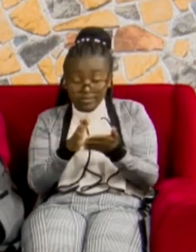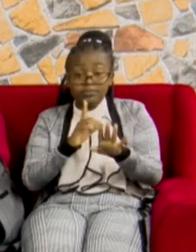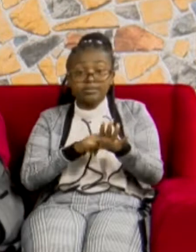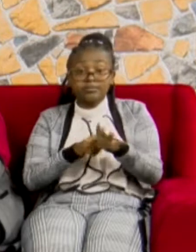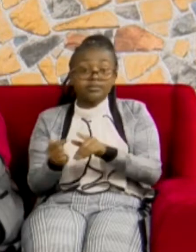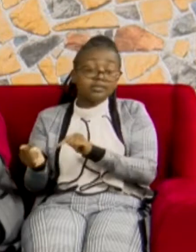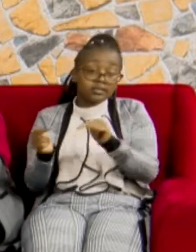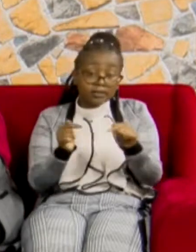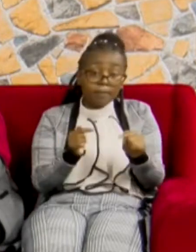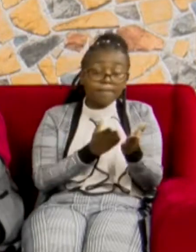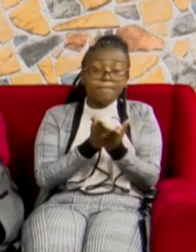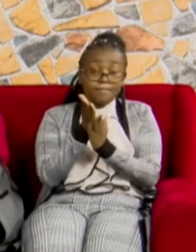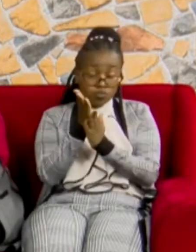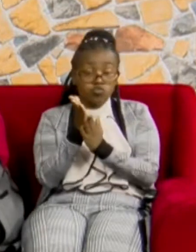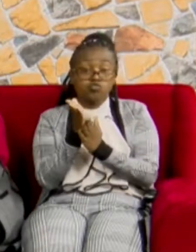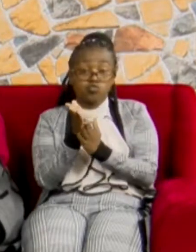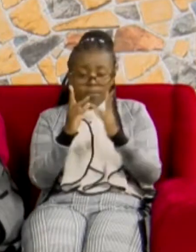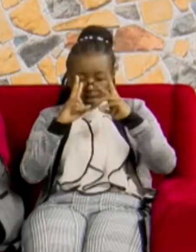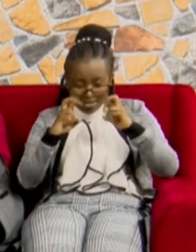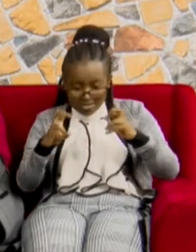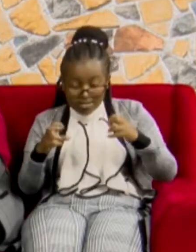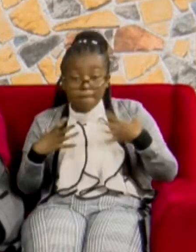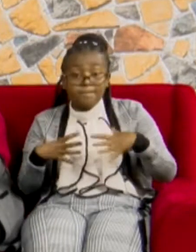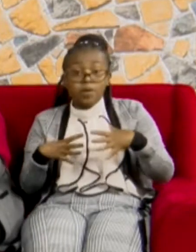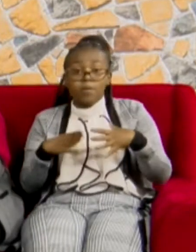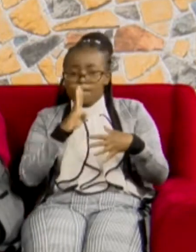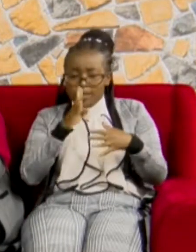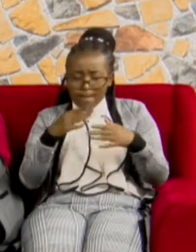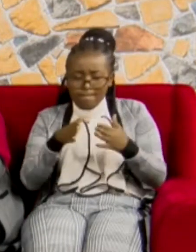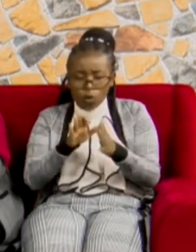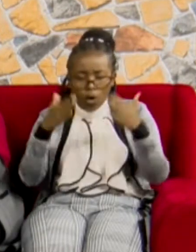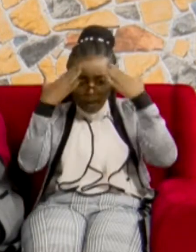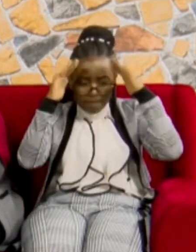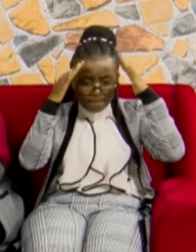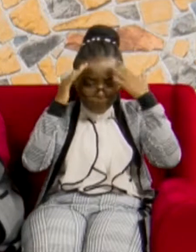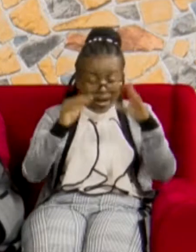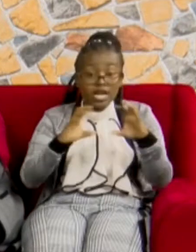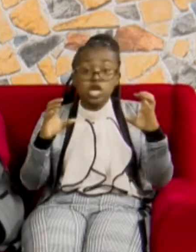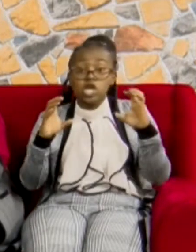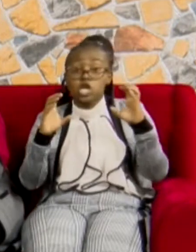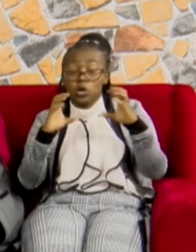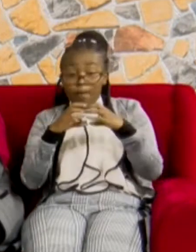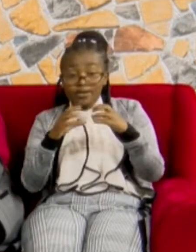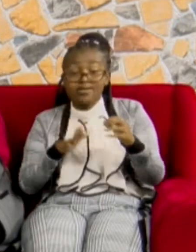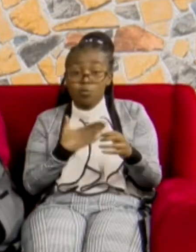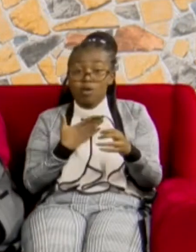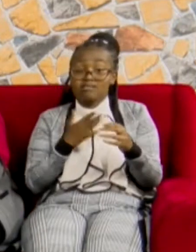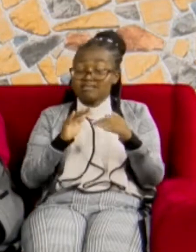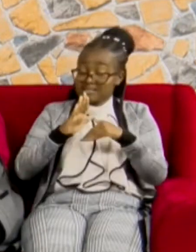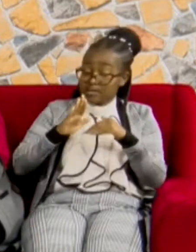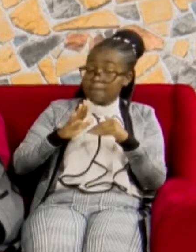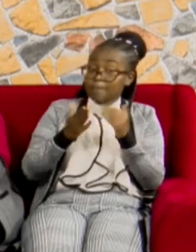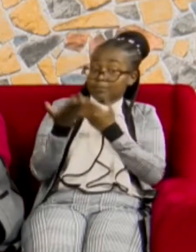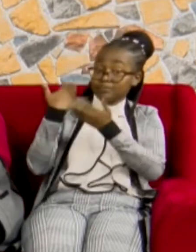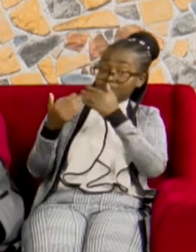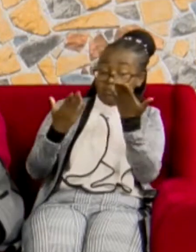things come through research that people are being more aware that we have these children in our communities, because sometimes in the past people would